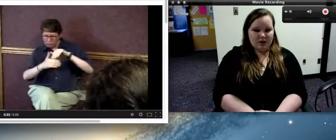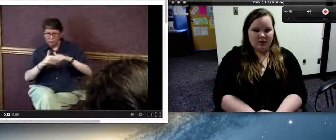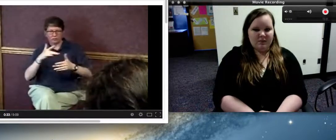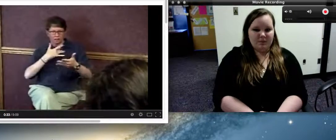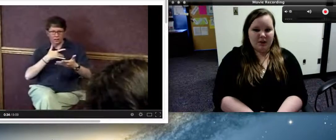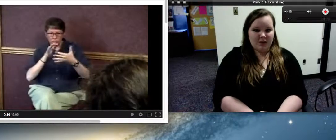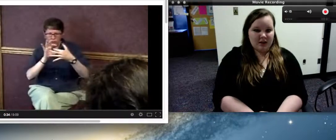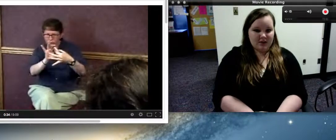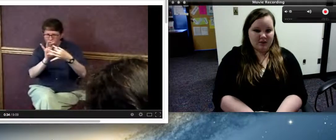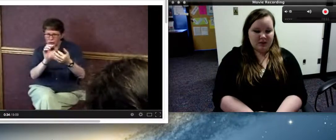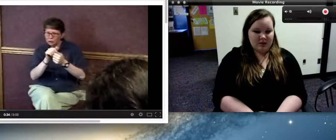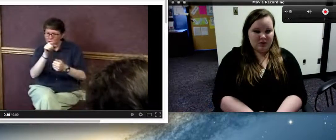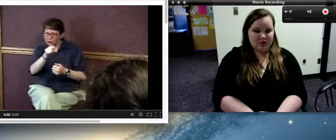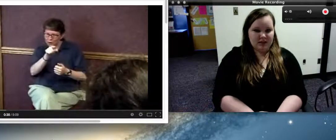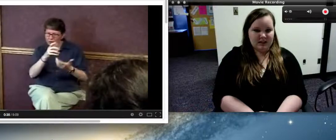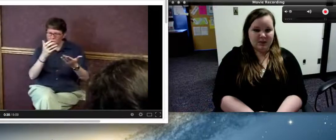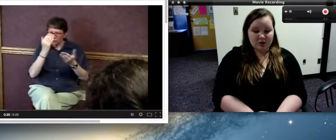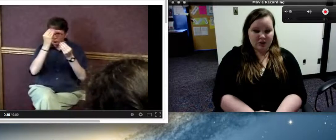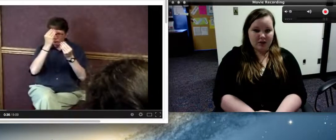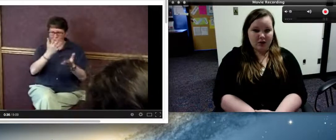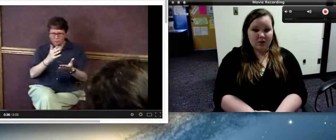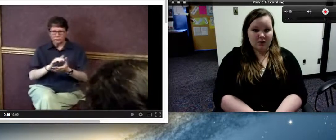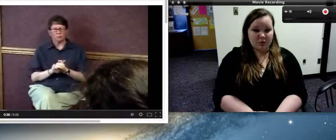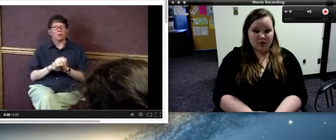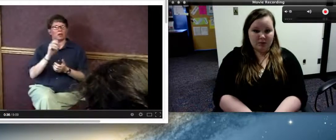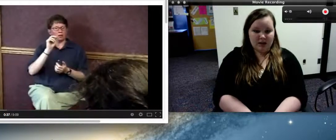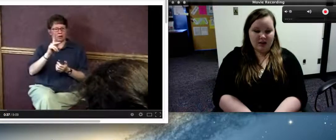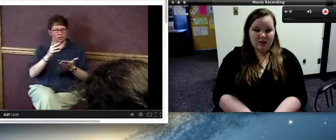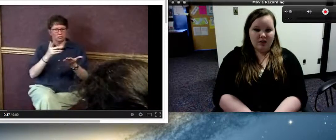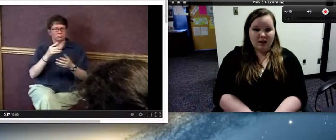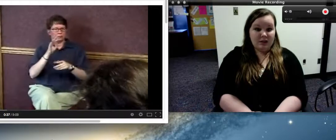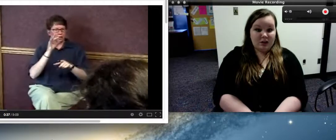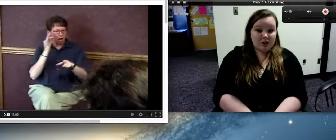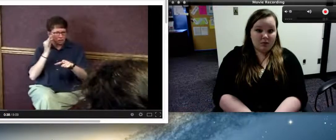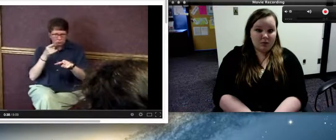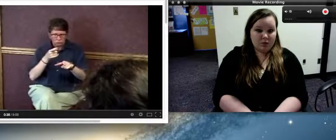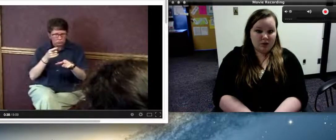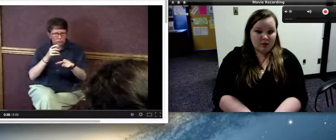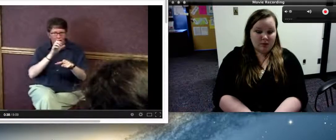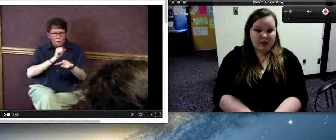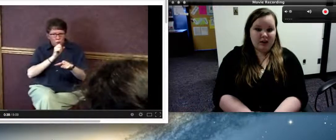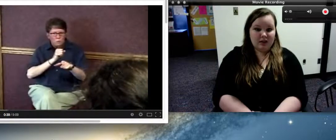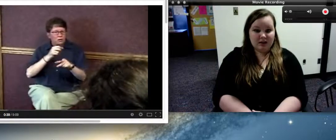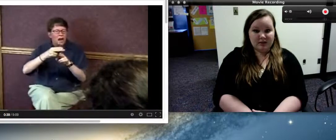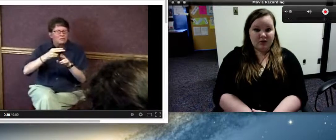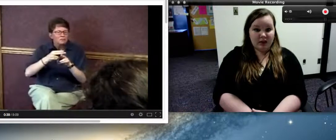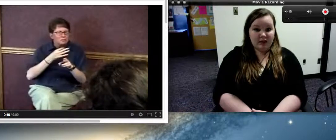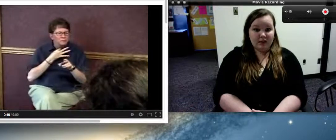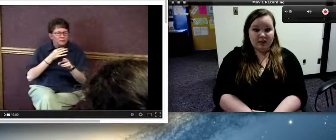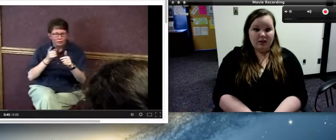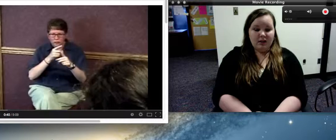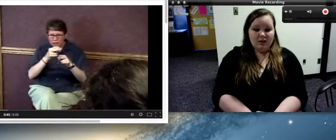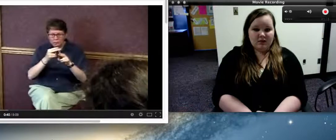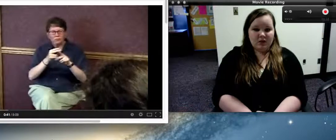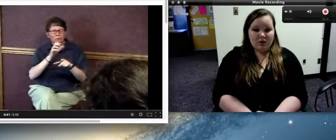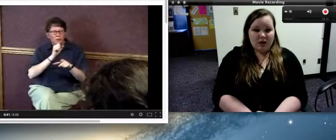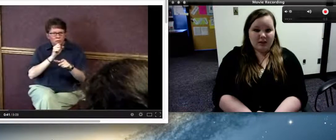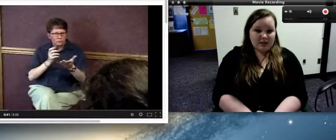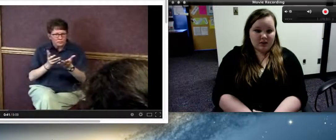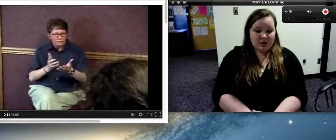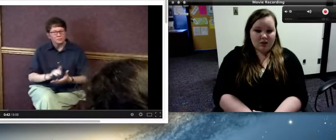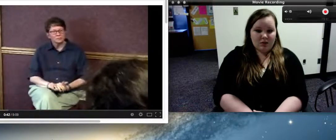Okay, good. My philosophy with animals is to make sure that they're comfortable with me and that you're comfortable with me as their vet.